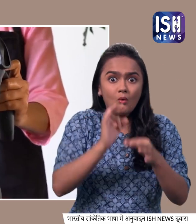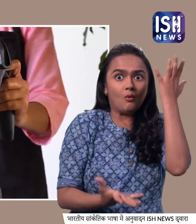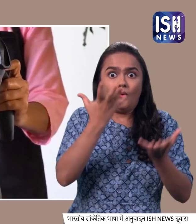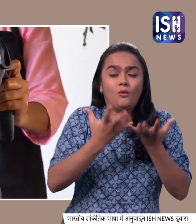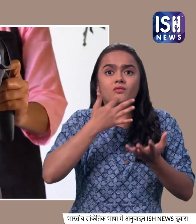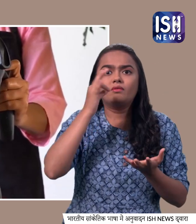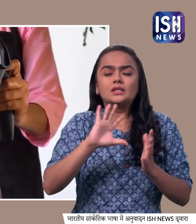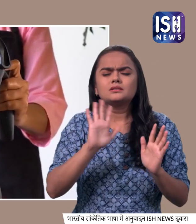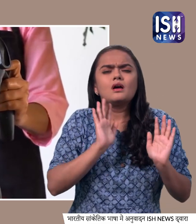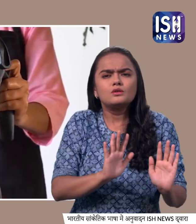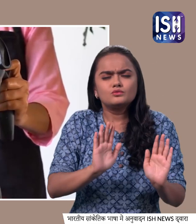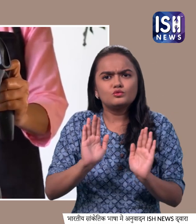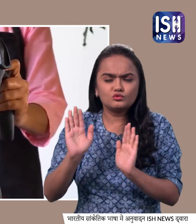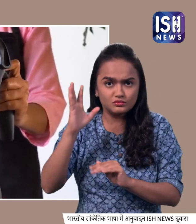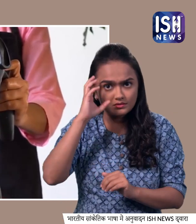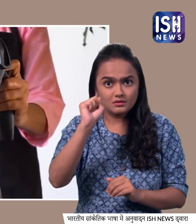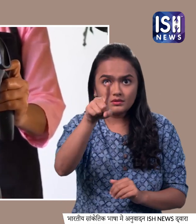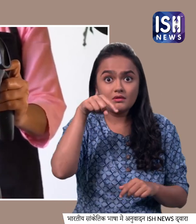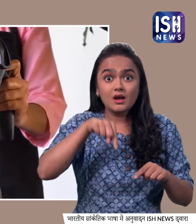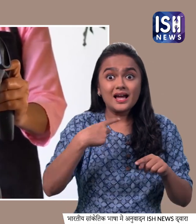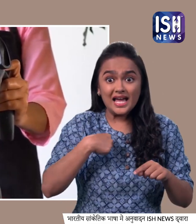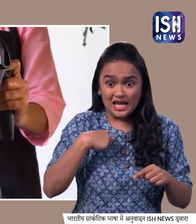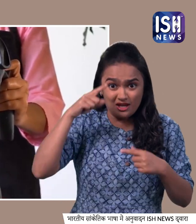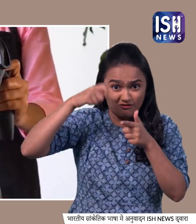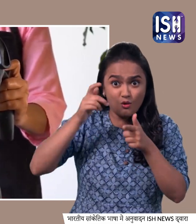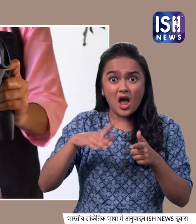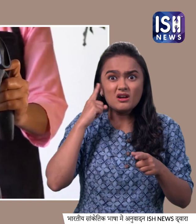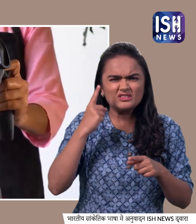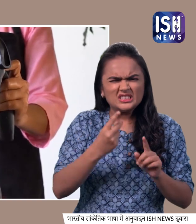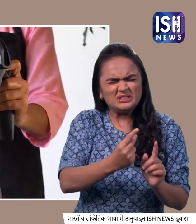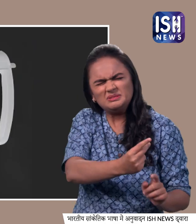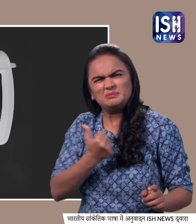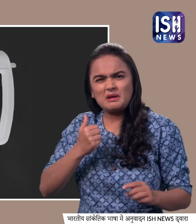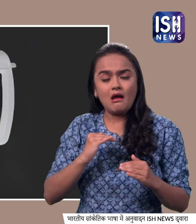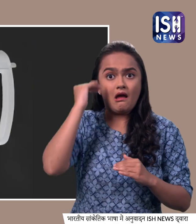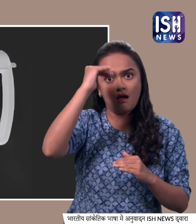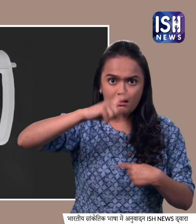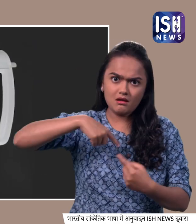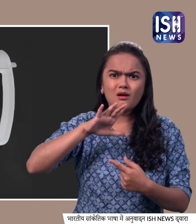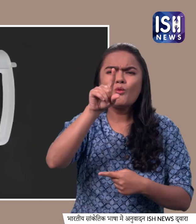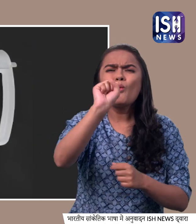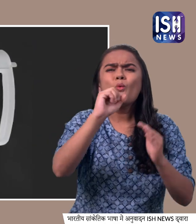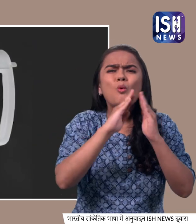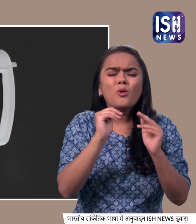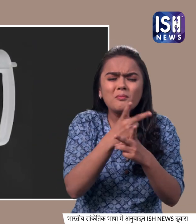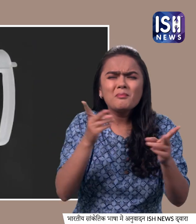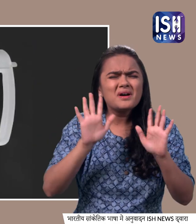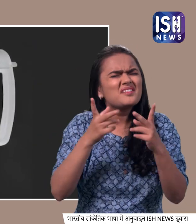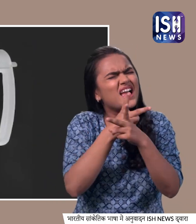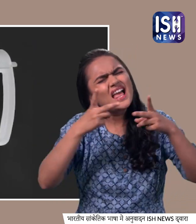hot. In this video, we using high speed blender. But you can use any mix in your home.